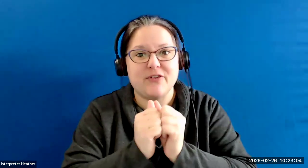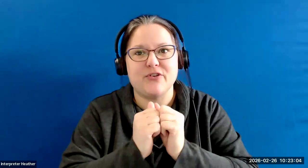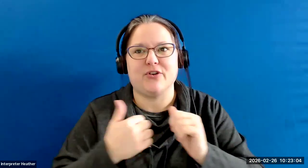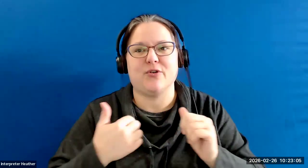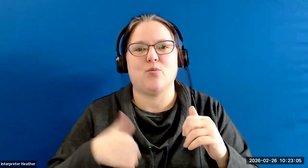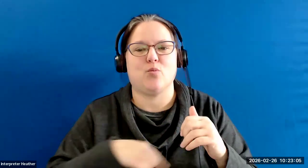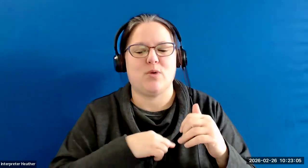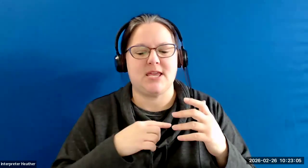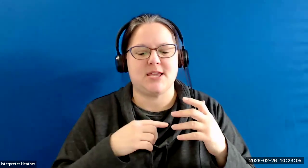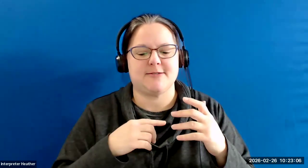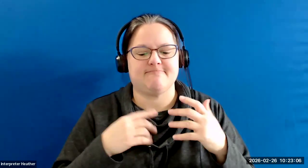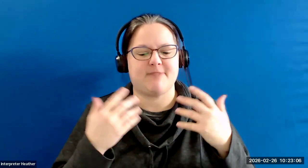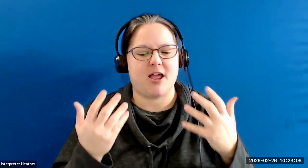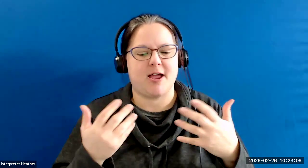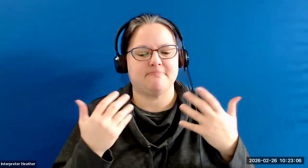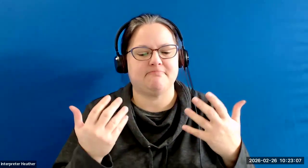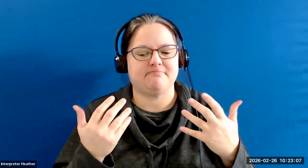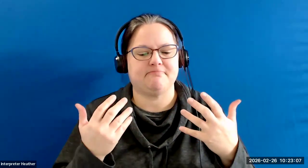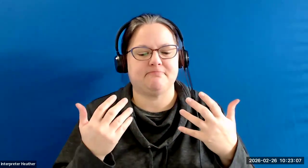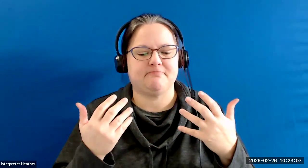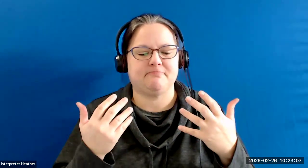start um,